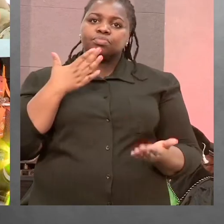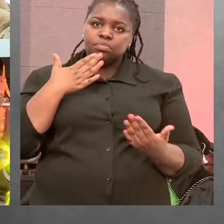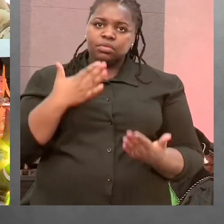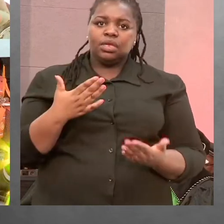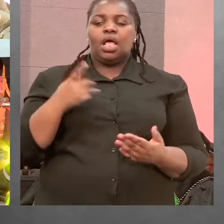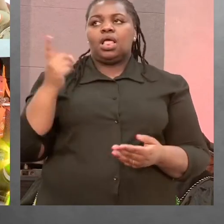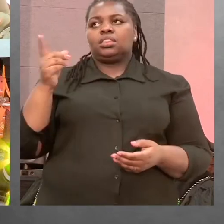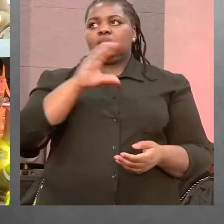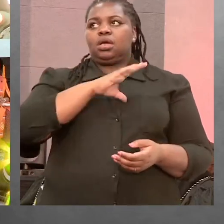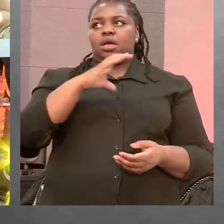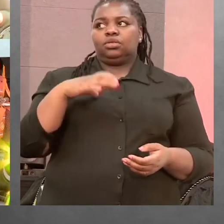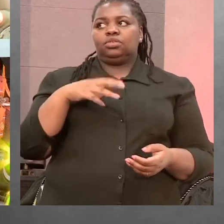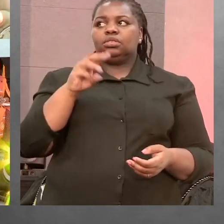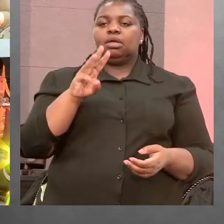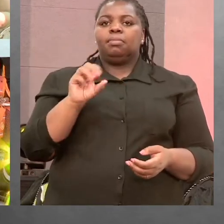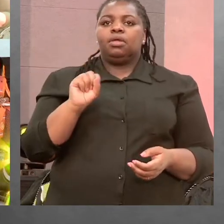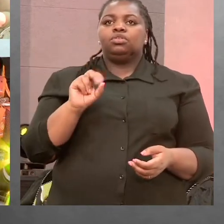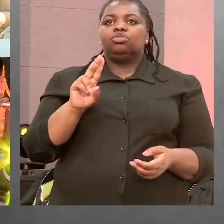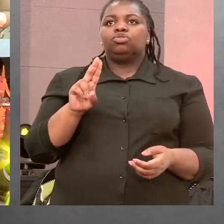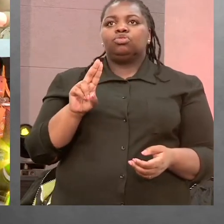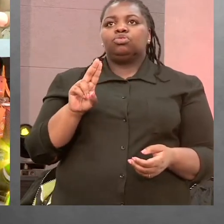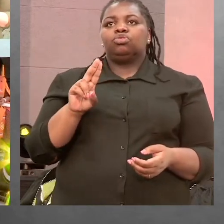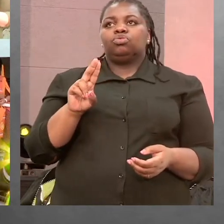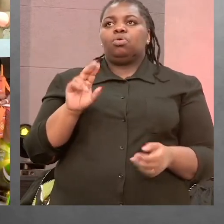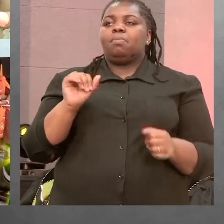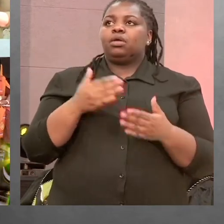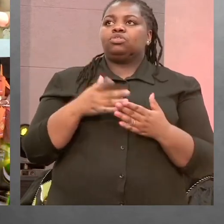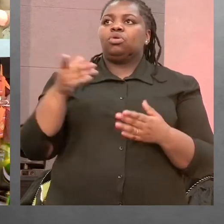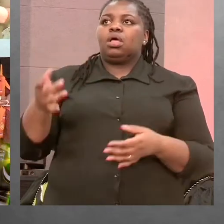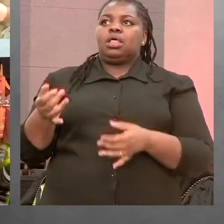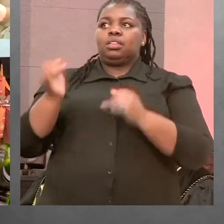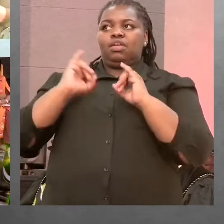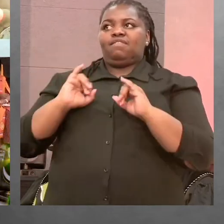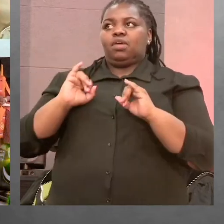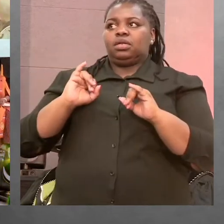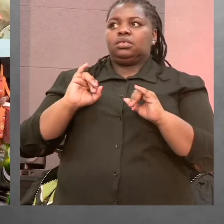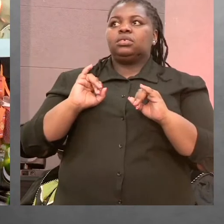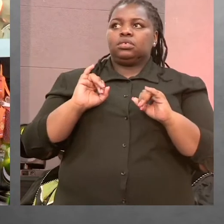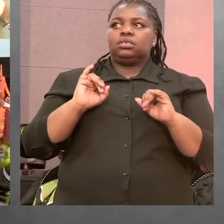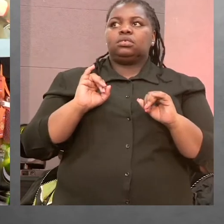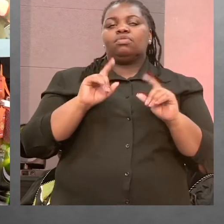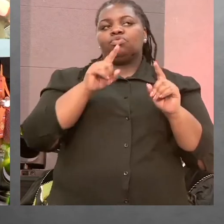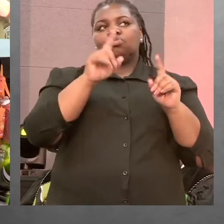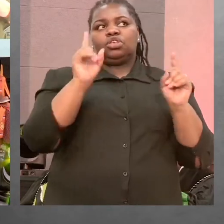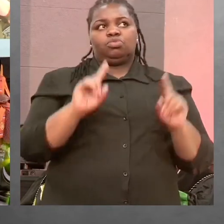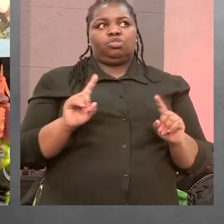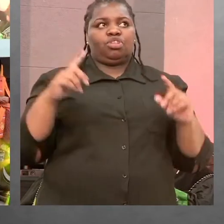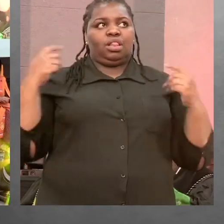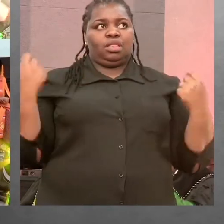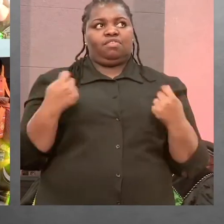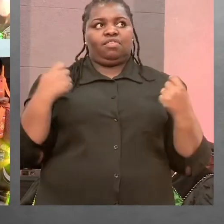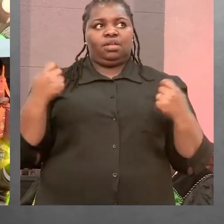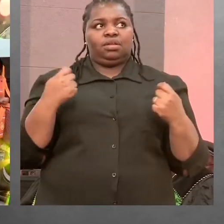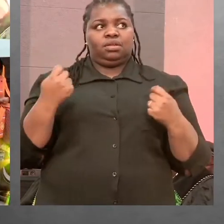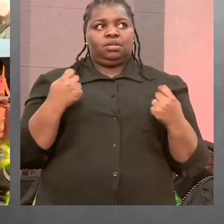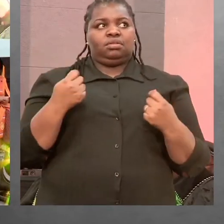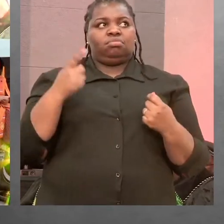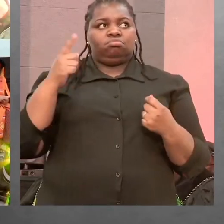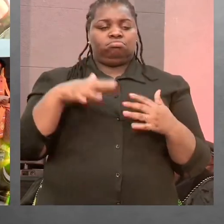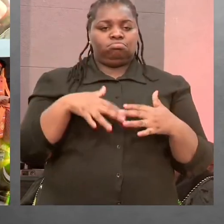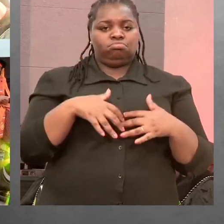the Council of Walter Sisulu University for extending invitation to the special occasion of the